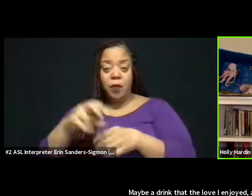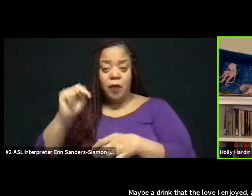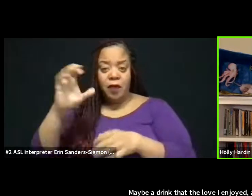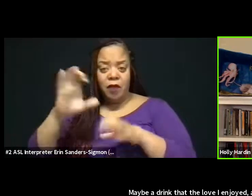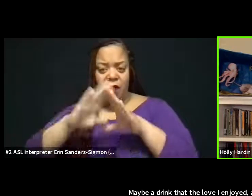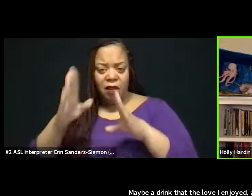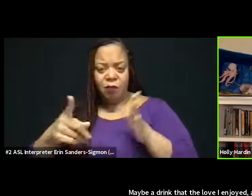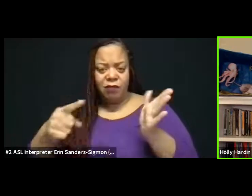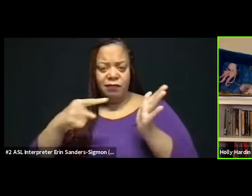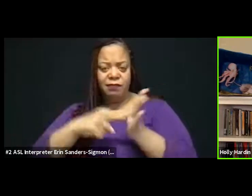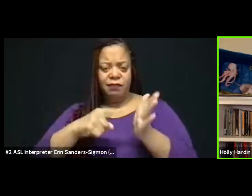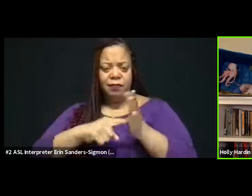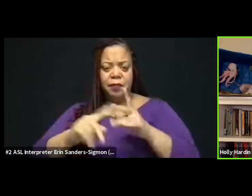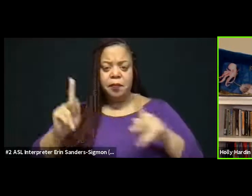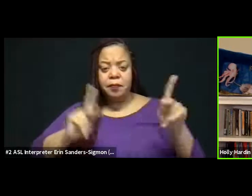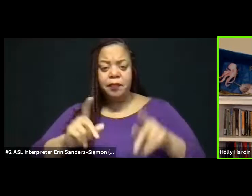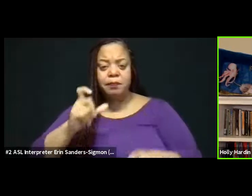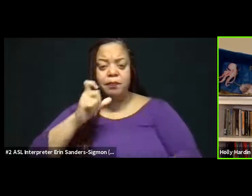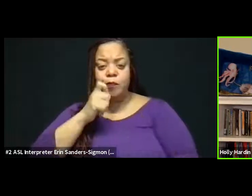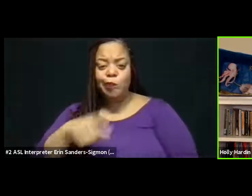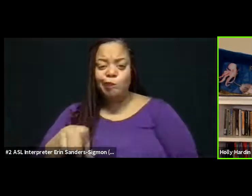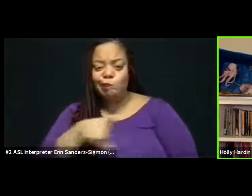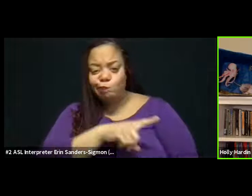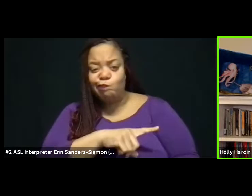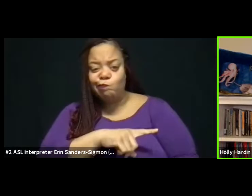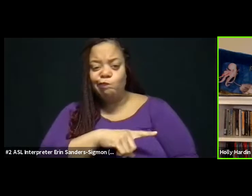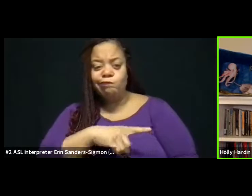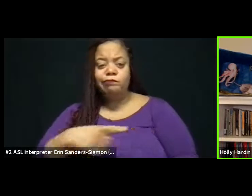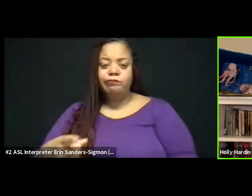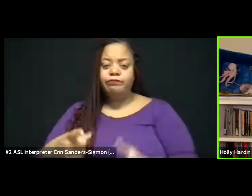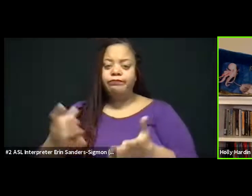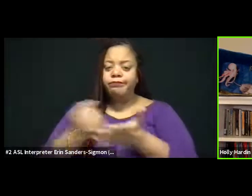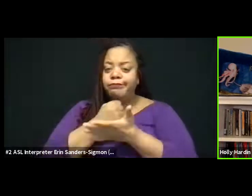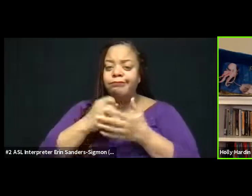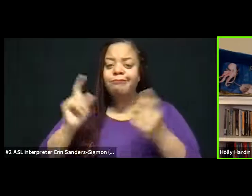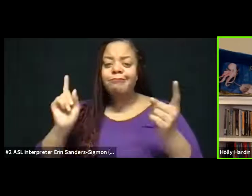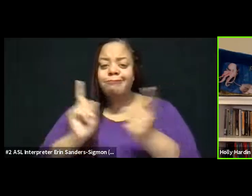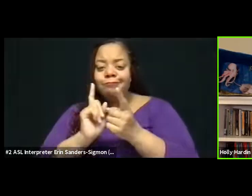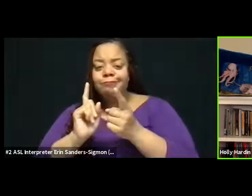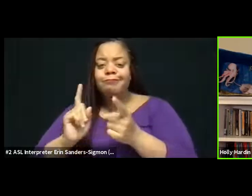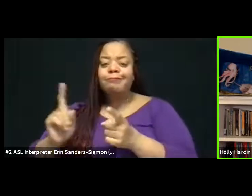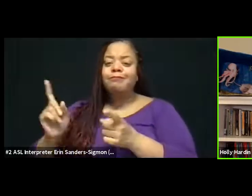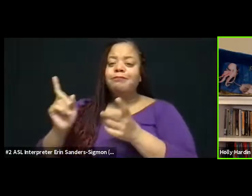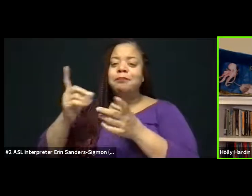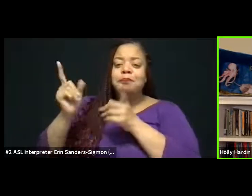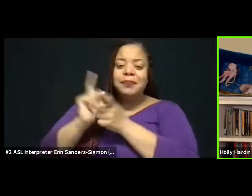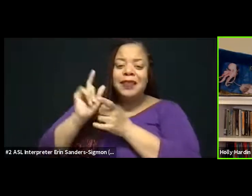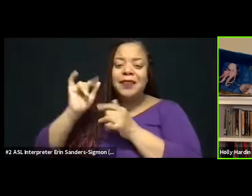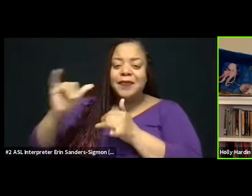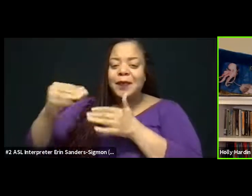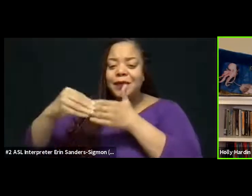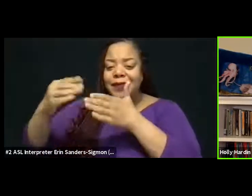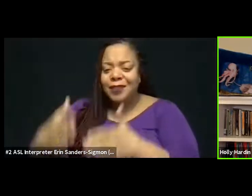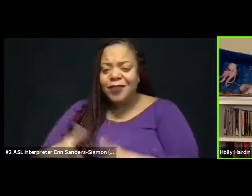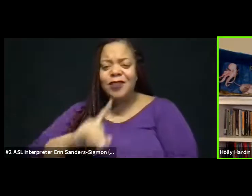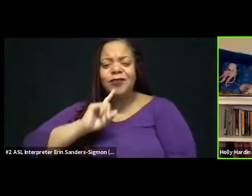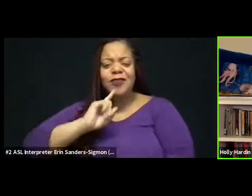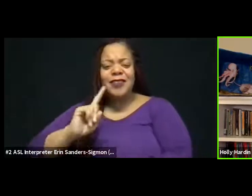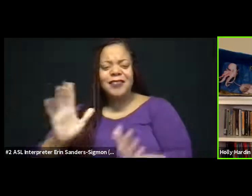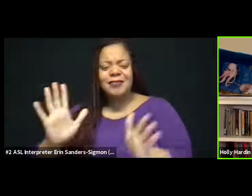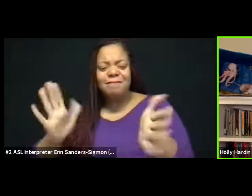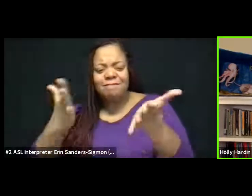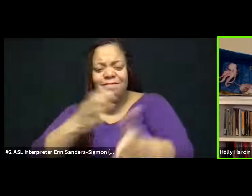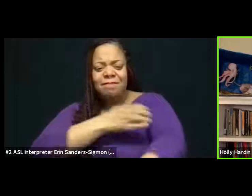these people, which I think was so powerful to meet them and see people working towards liberation. And I think providing that